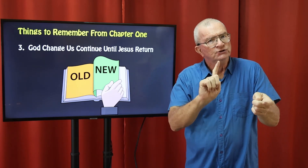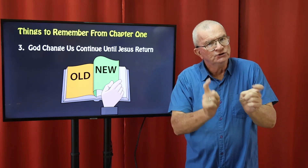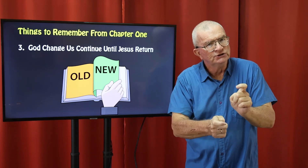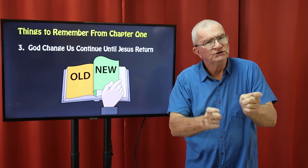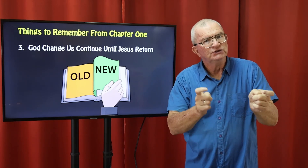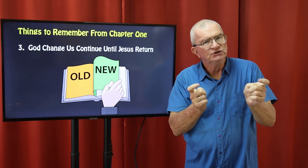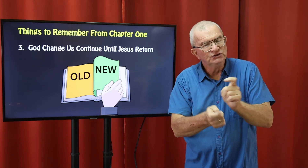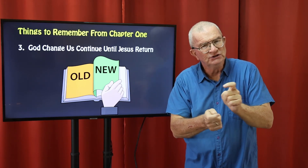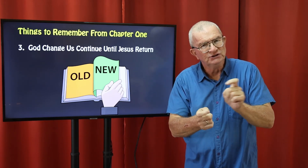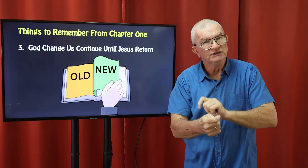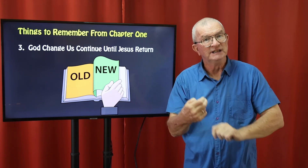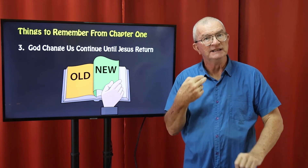Jesus is changing us